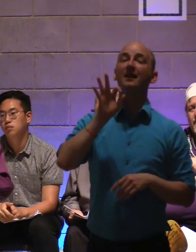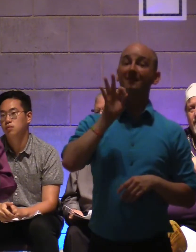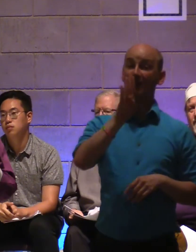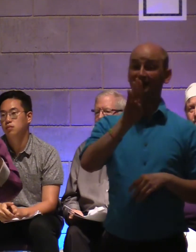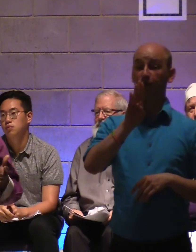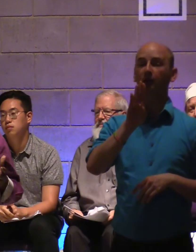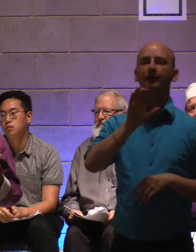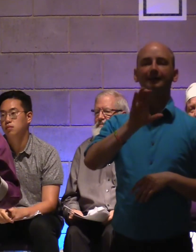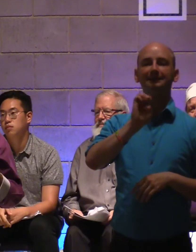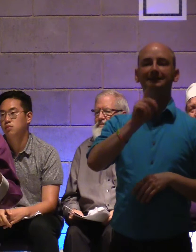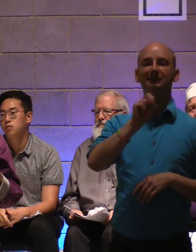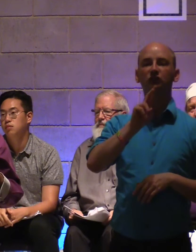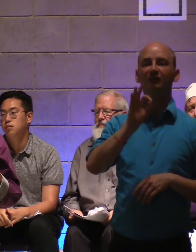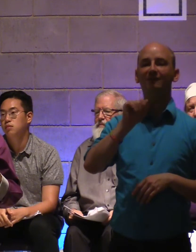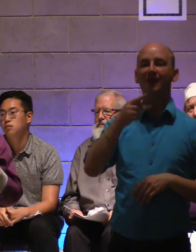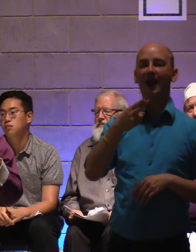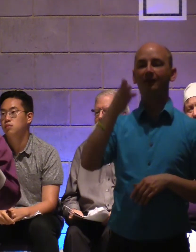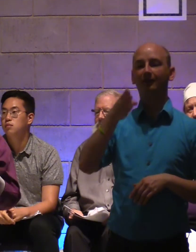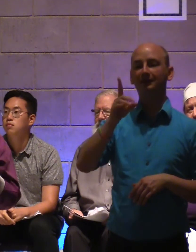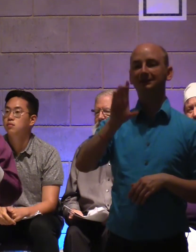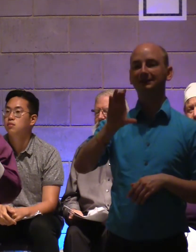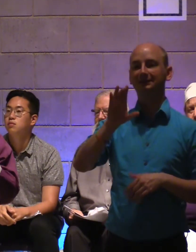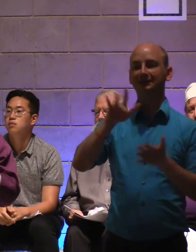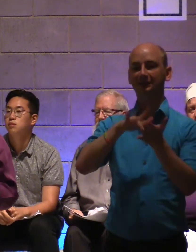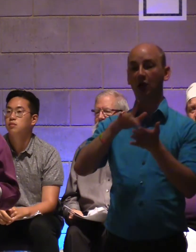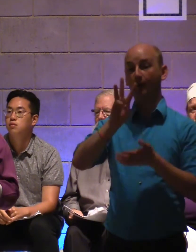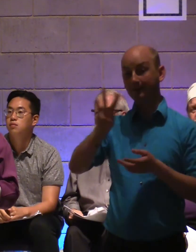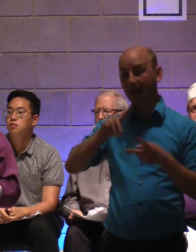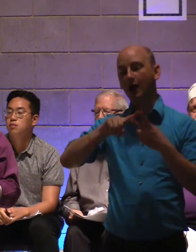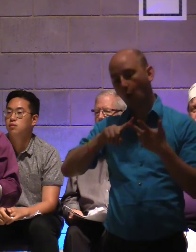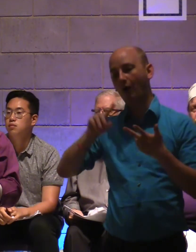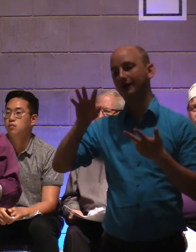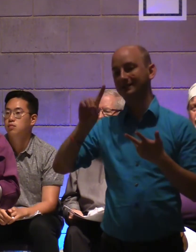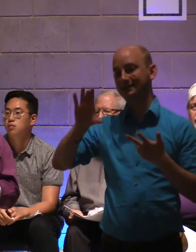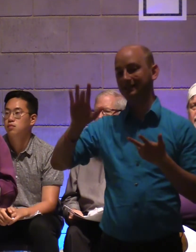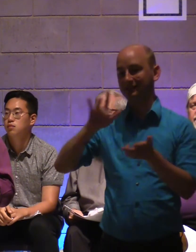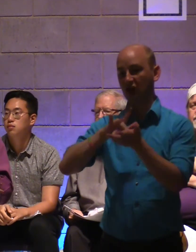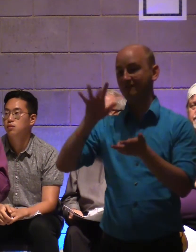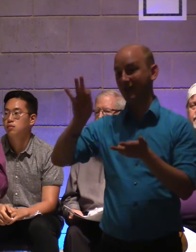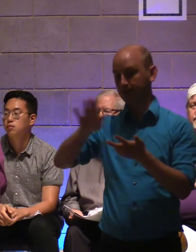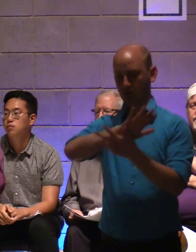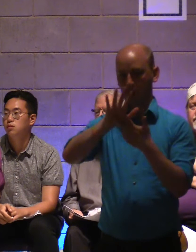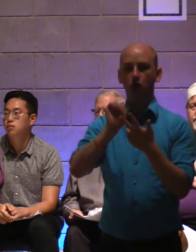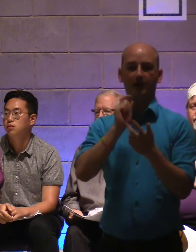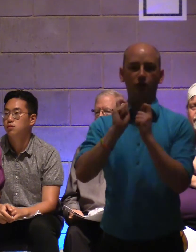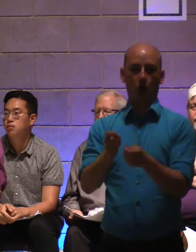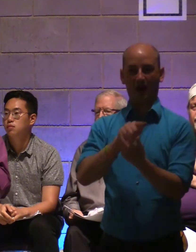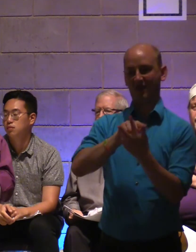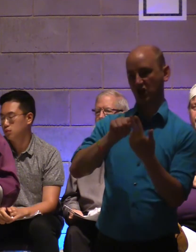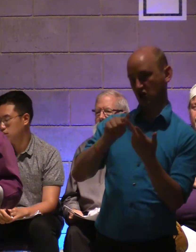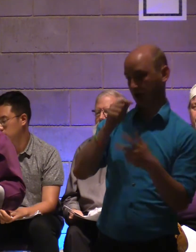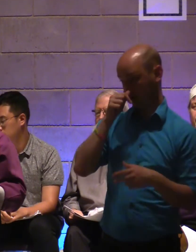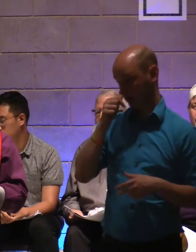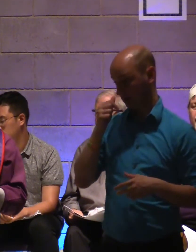Faith DC Center website or Facebook site, you can also make your donations there. And so at this